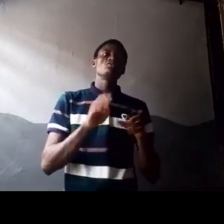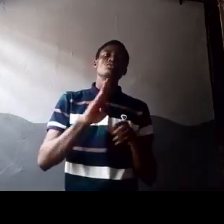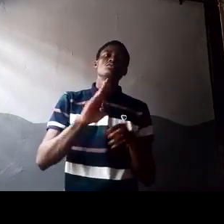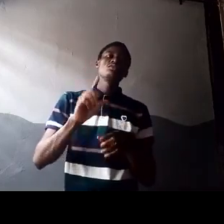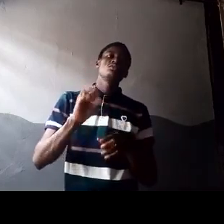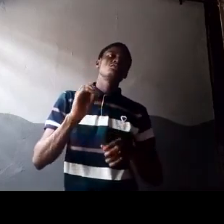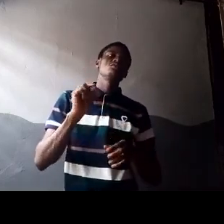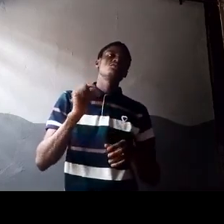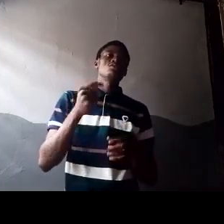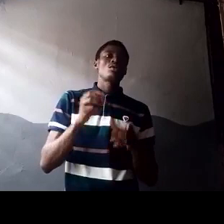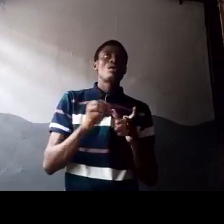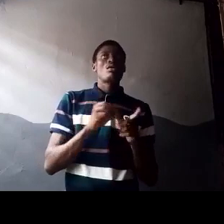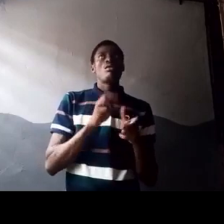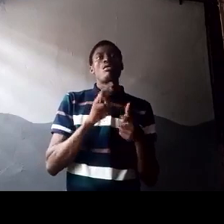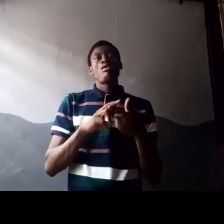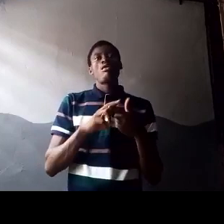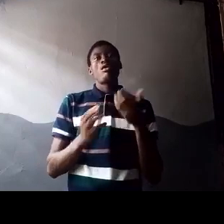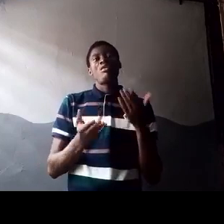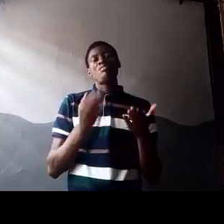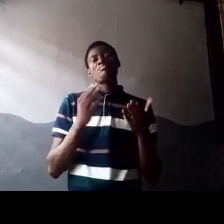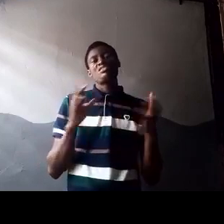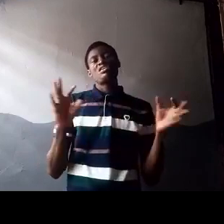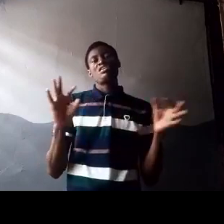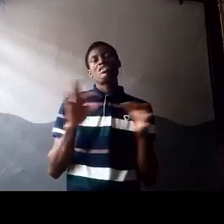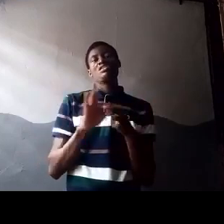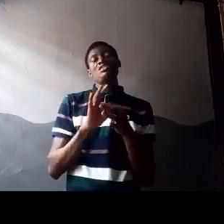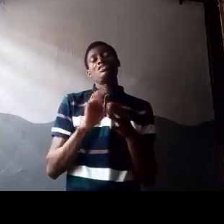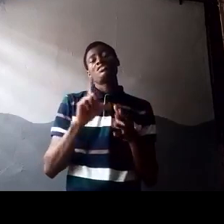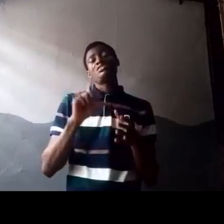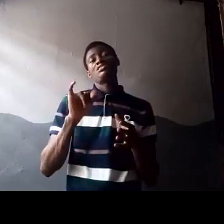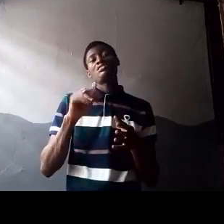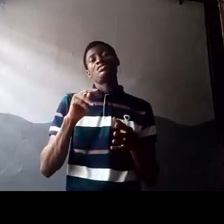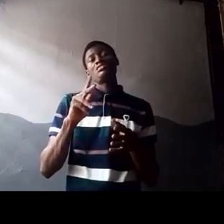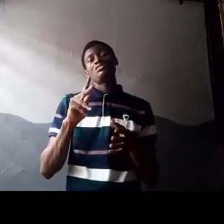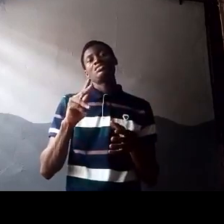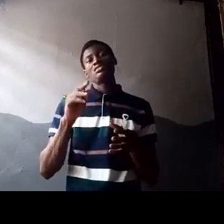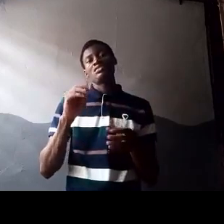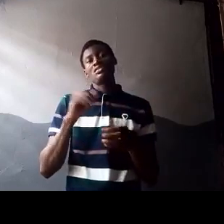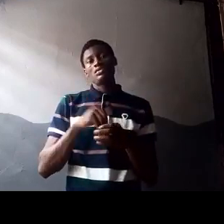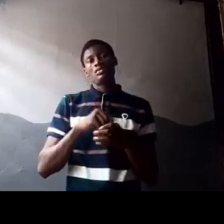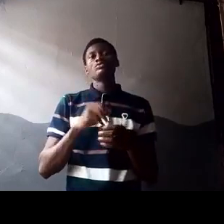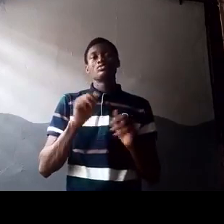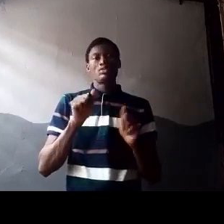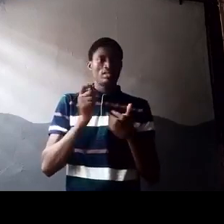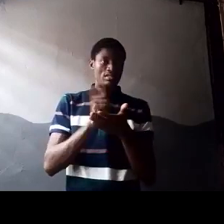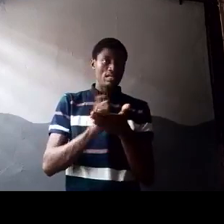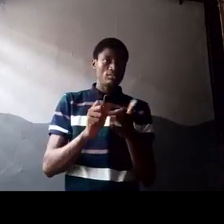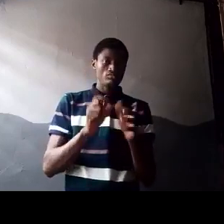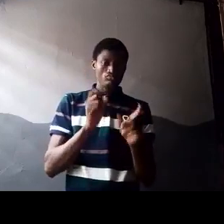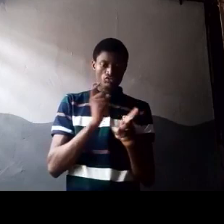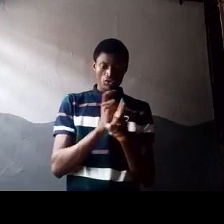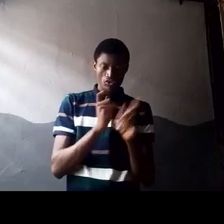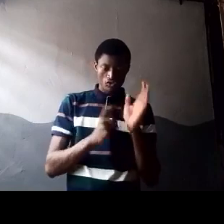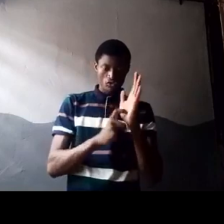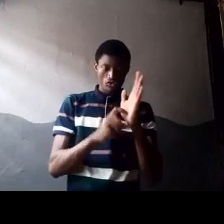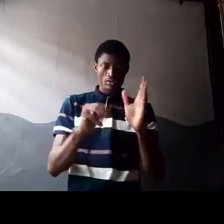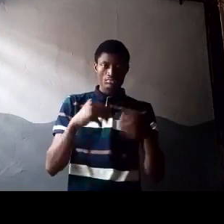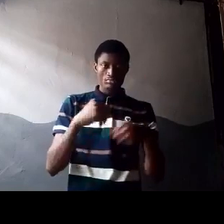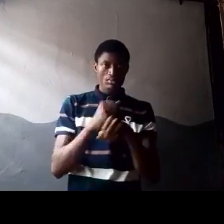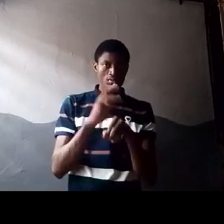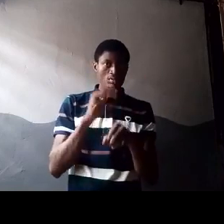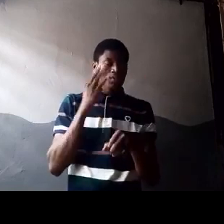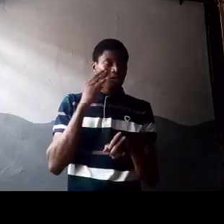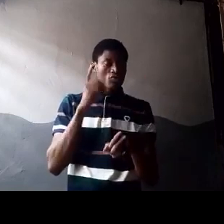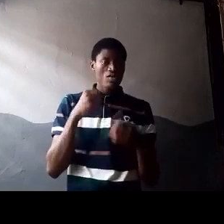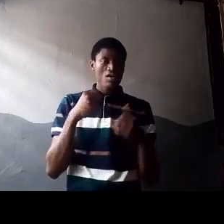LinkedIn or a website or whatever, write it down. Show them that you've been engaged in some form of writing. If it's